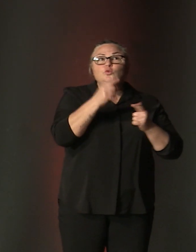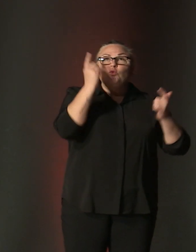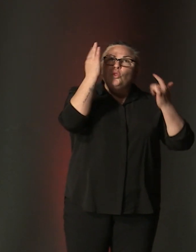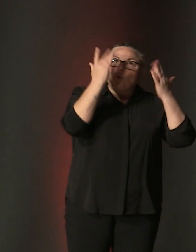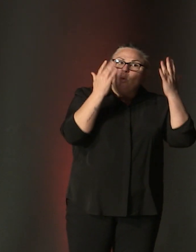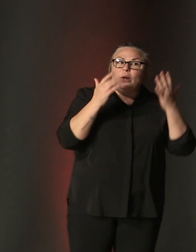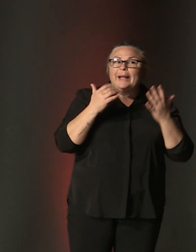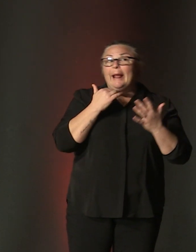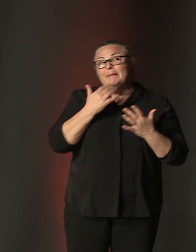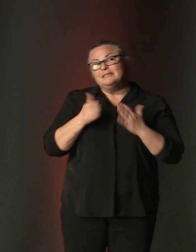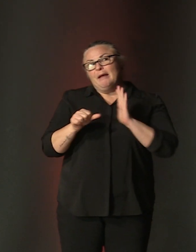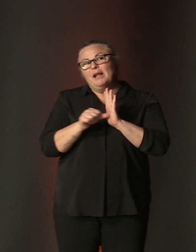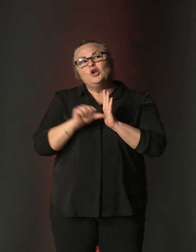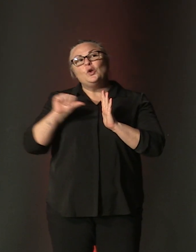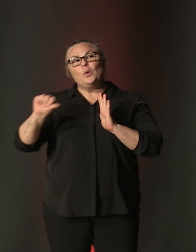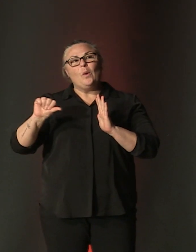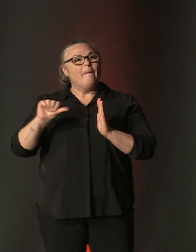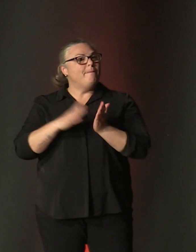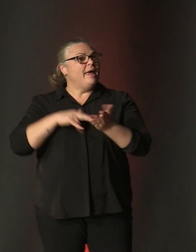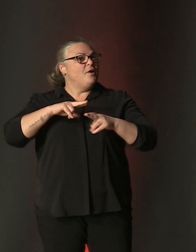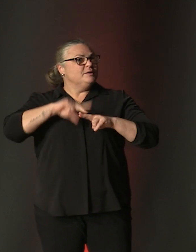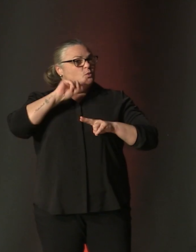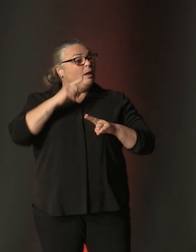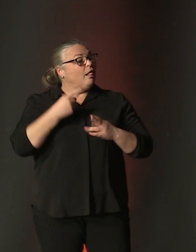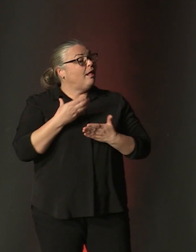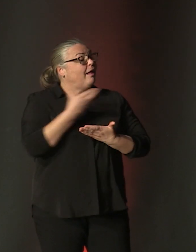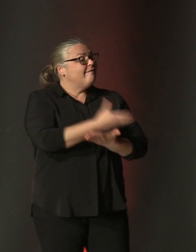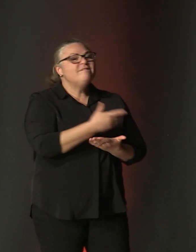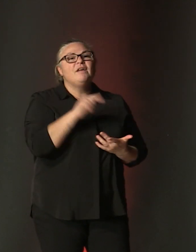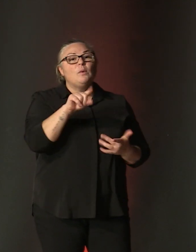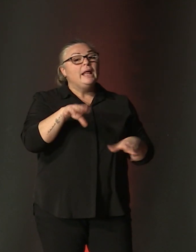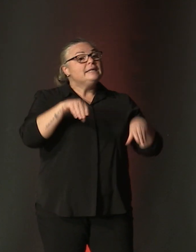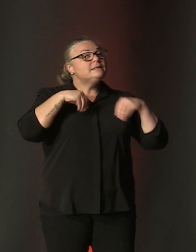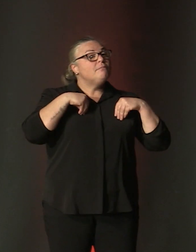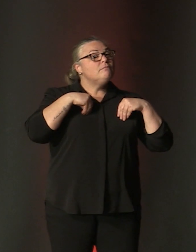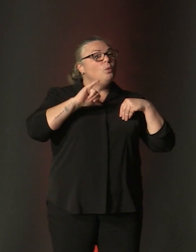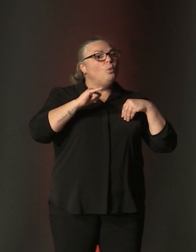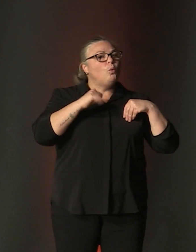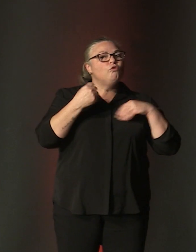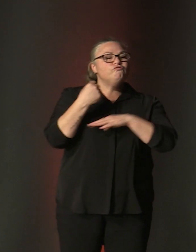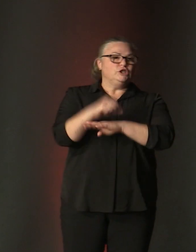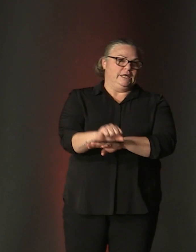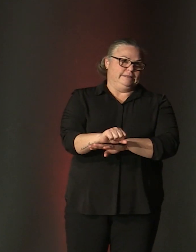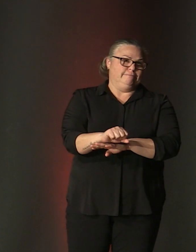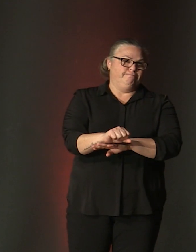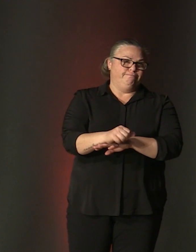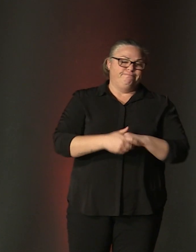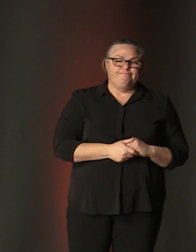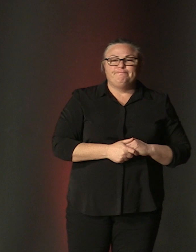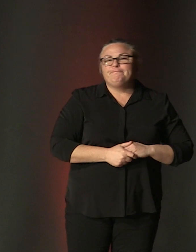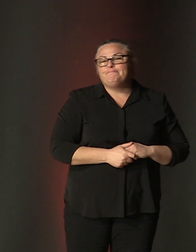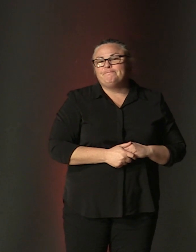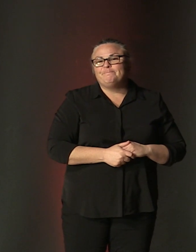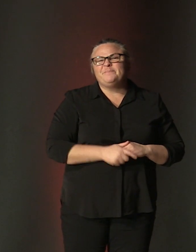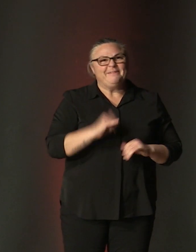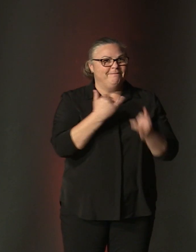generous your parents are, they will either accept or reject your proposal. Now, this is a